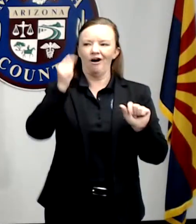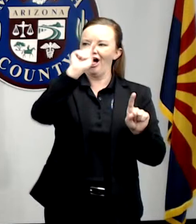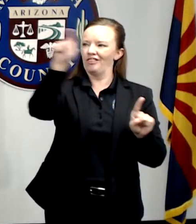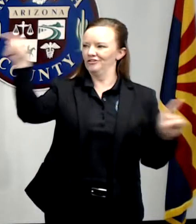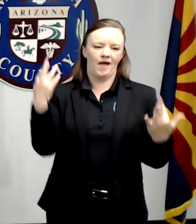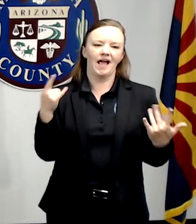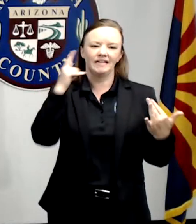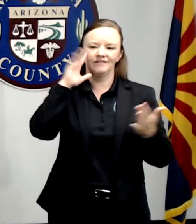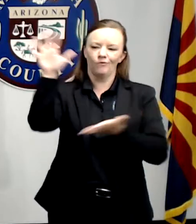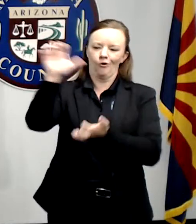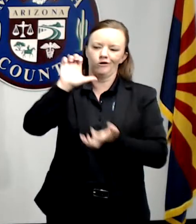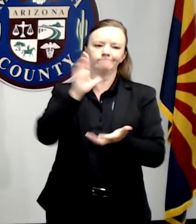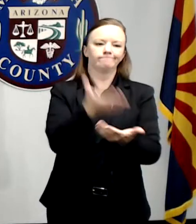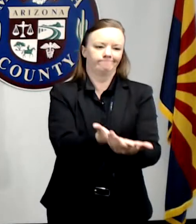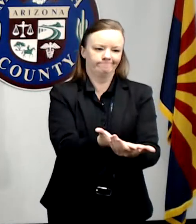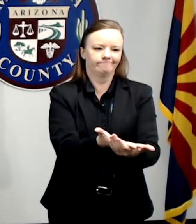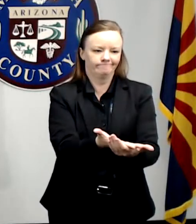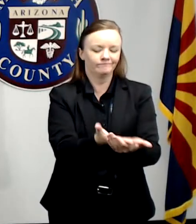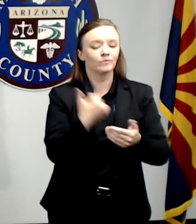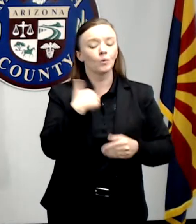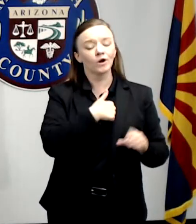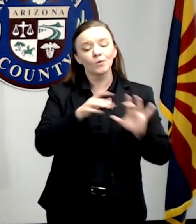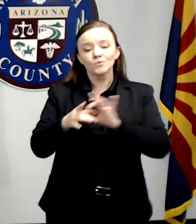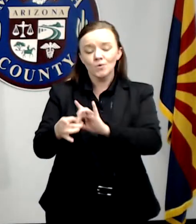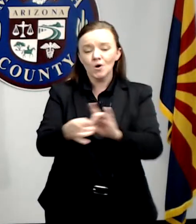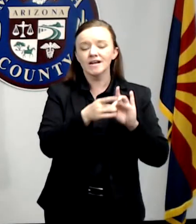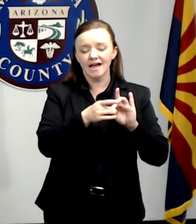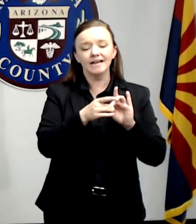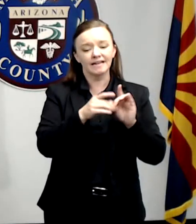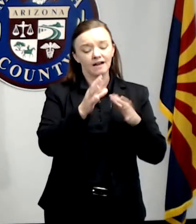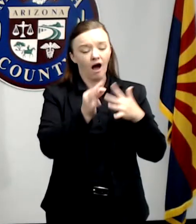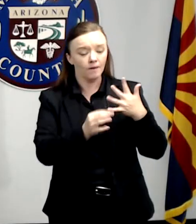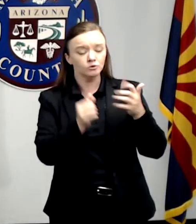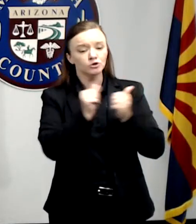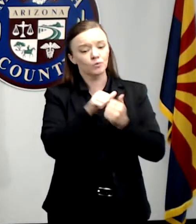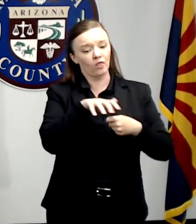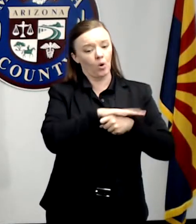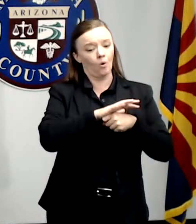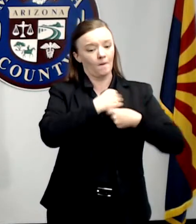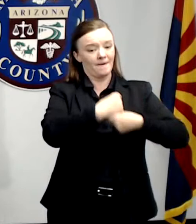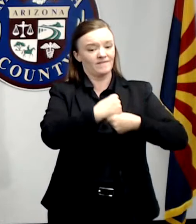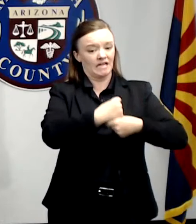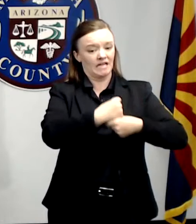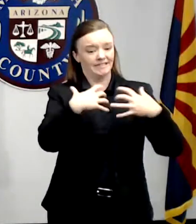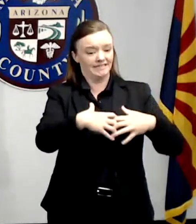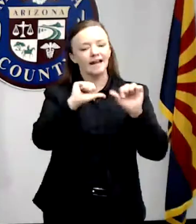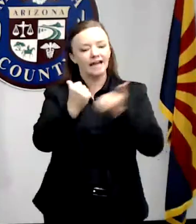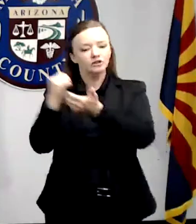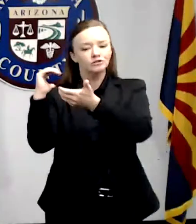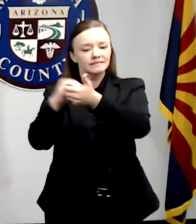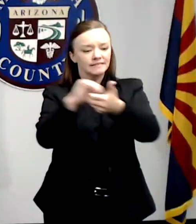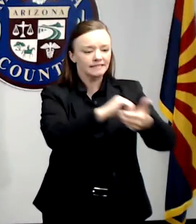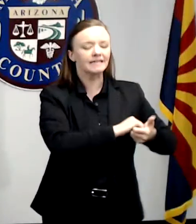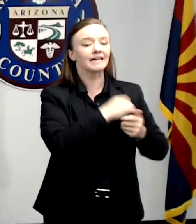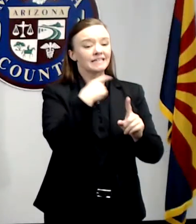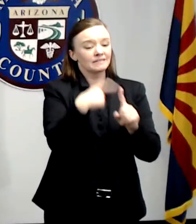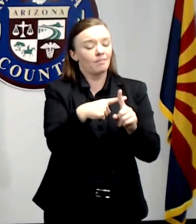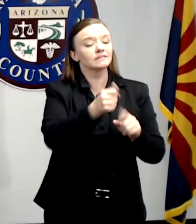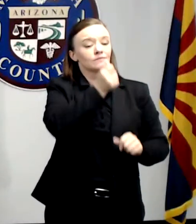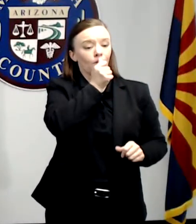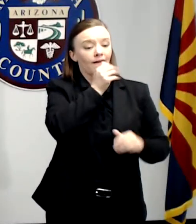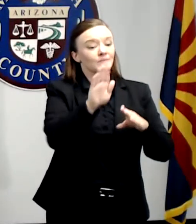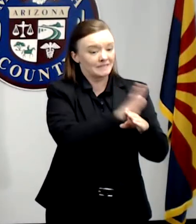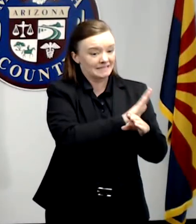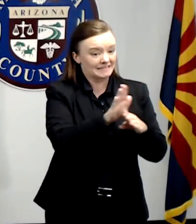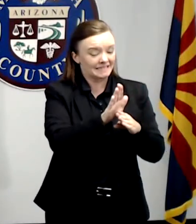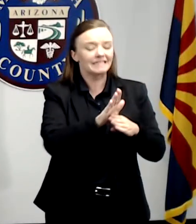delivery. We are also coordinating options with local manufacturing partners to obtain additional PPE. Action for our healthcare